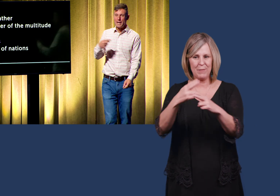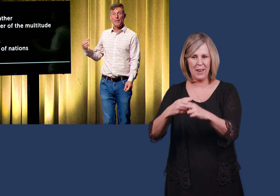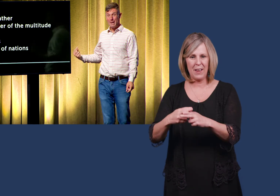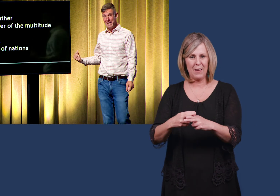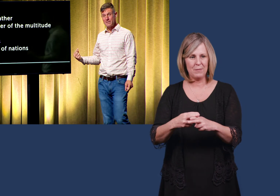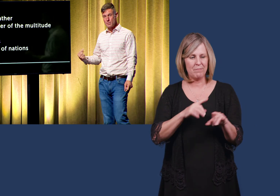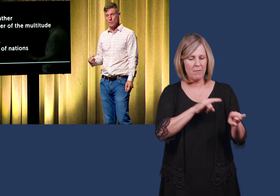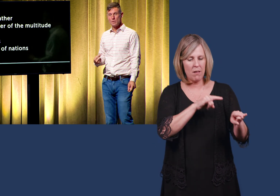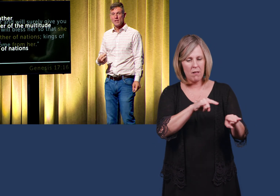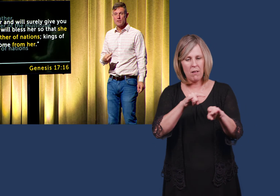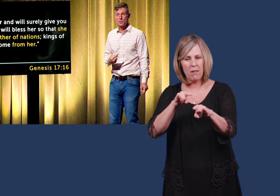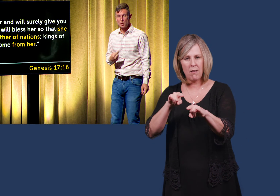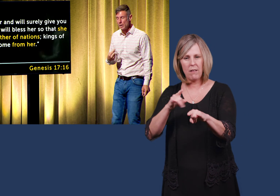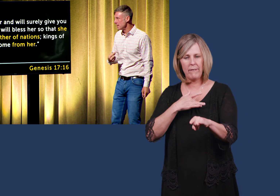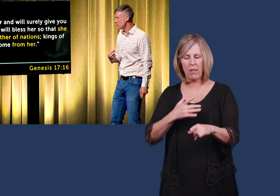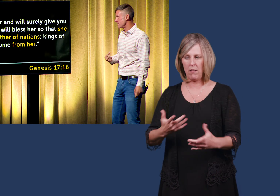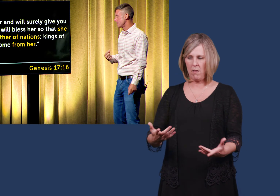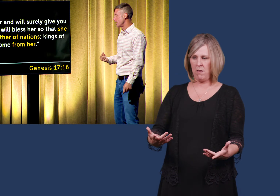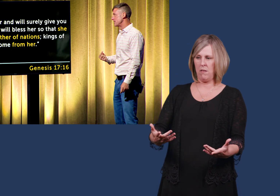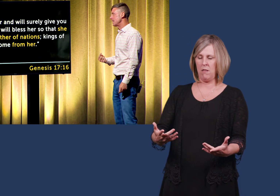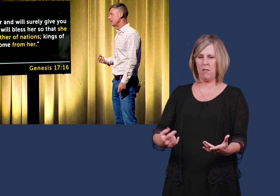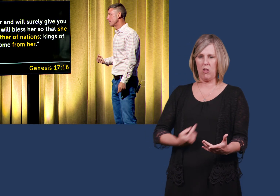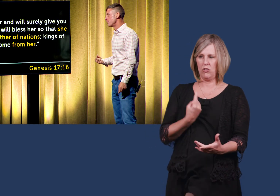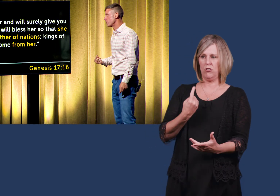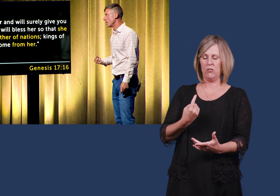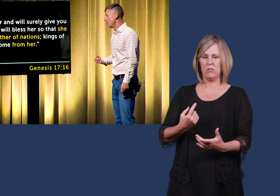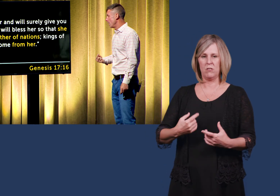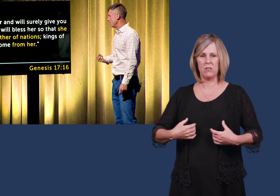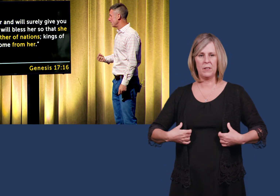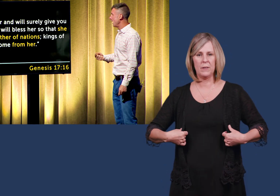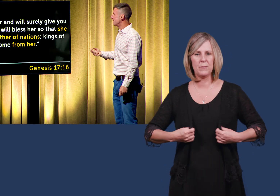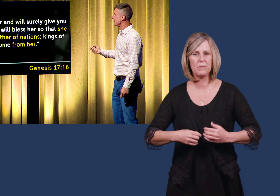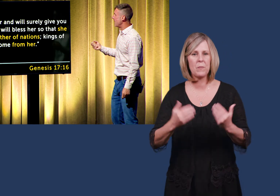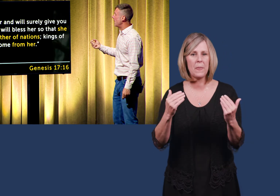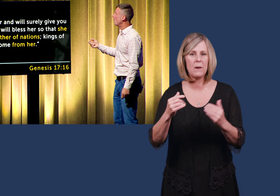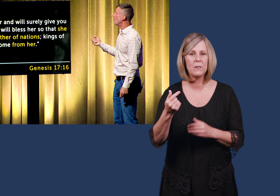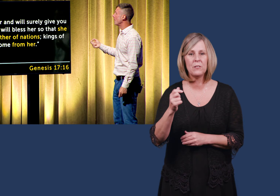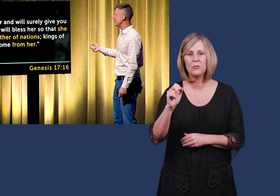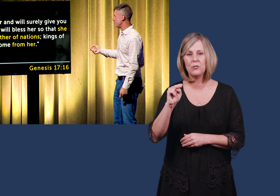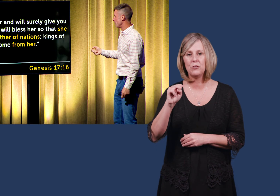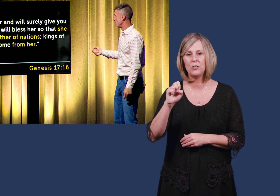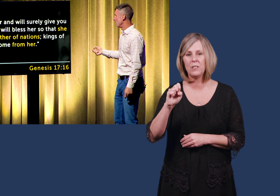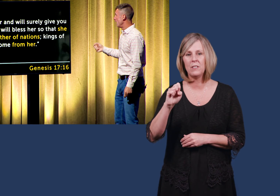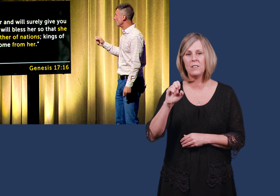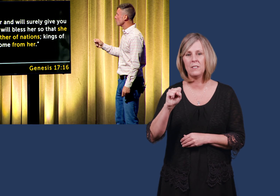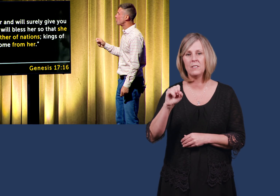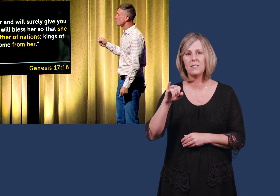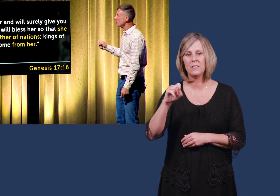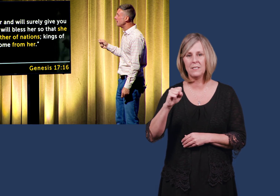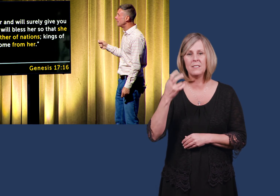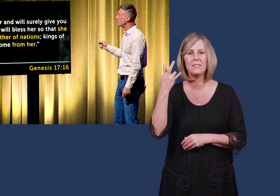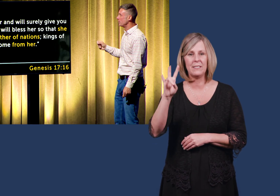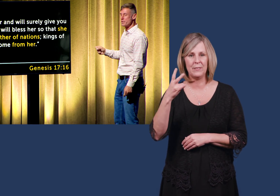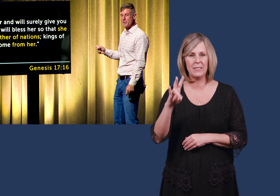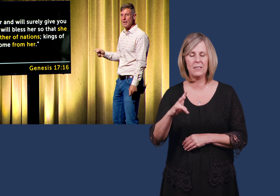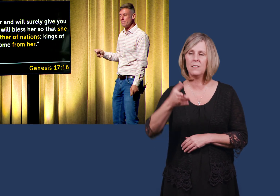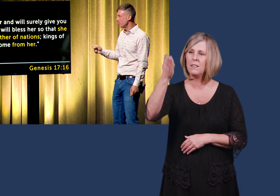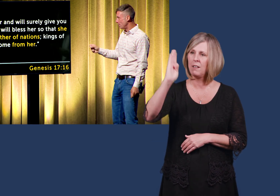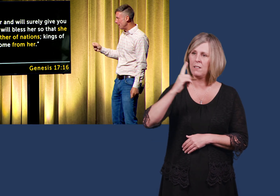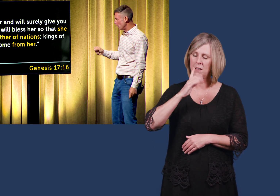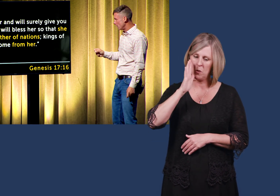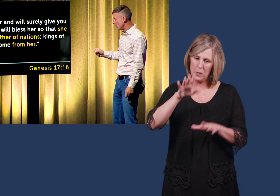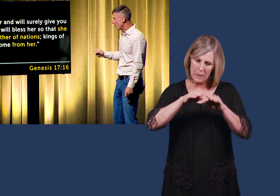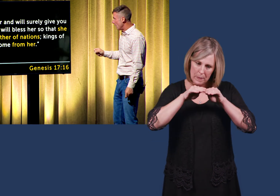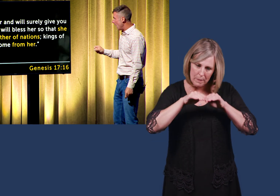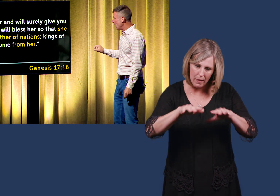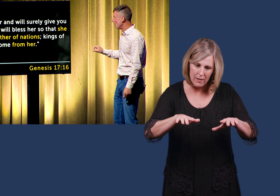we go now back to the story in Genesis 17. God says, I will bless her and will surely give you a son